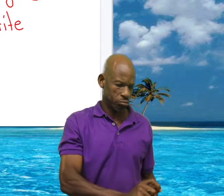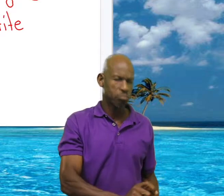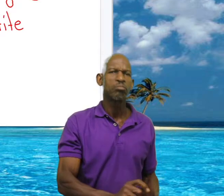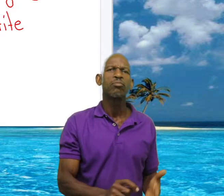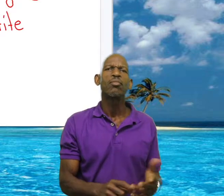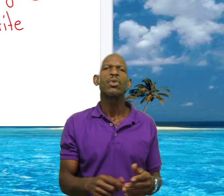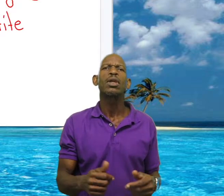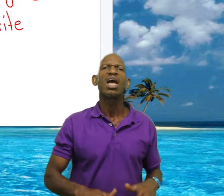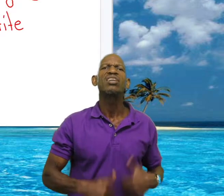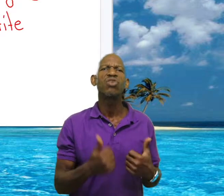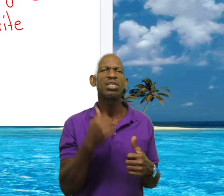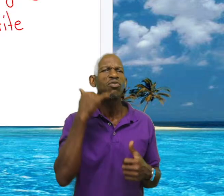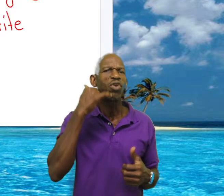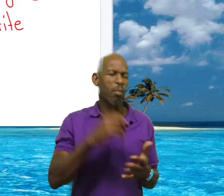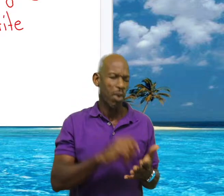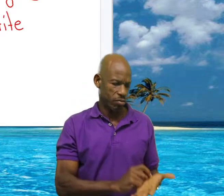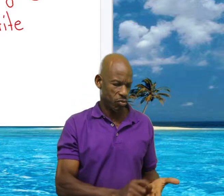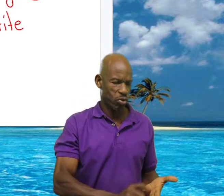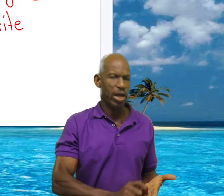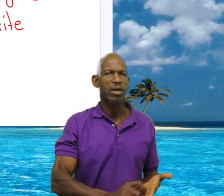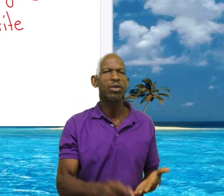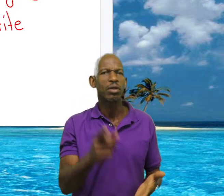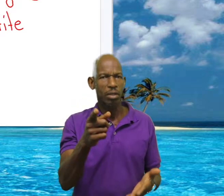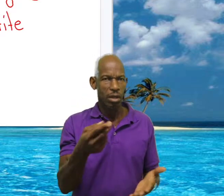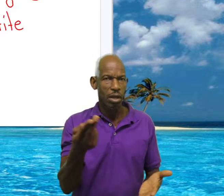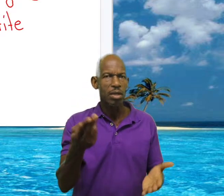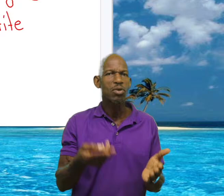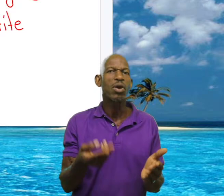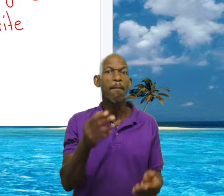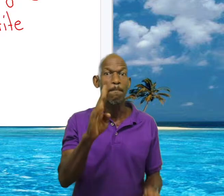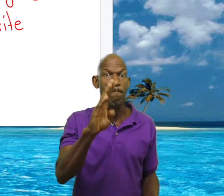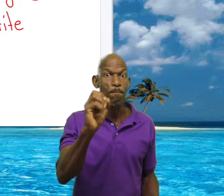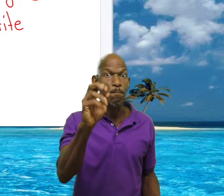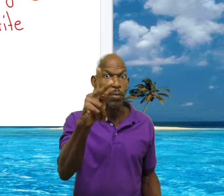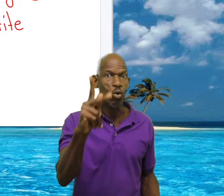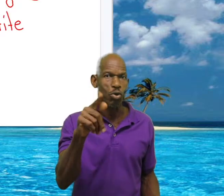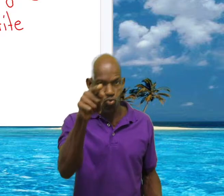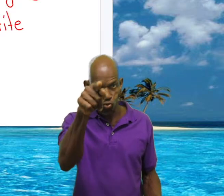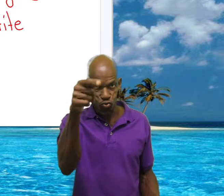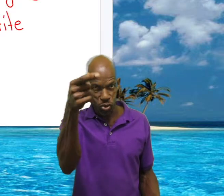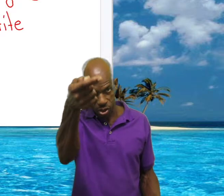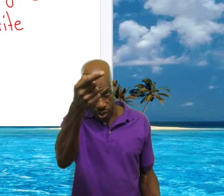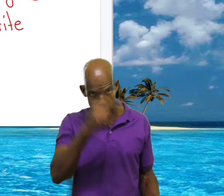Let's do the last one. The last one, so we're going to write